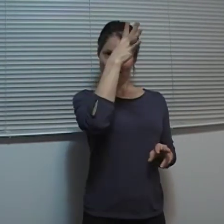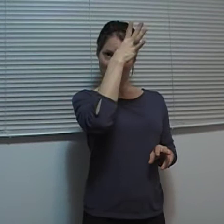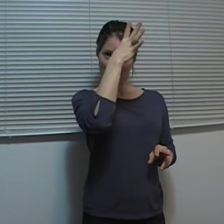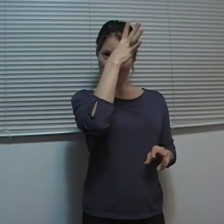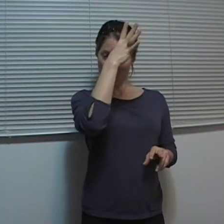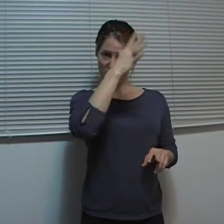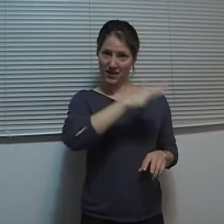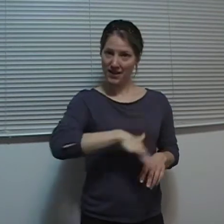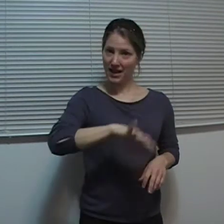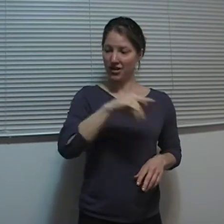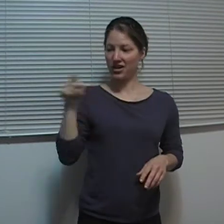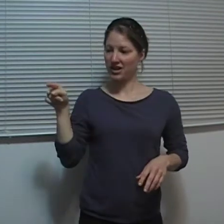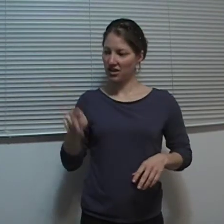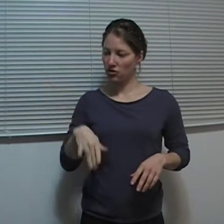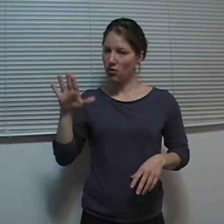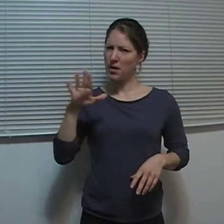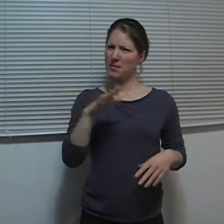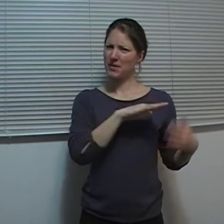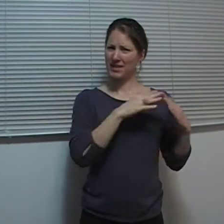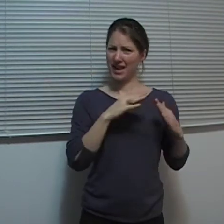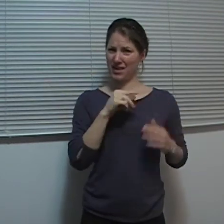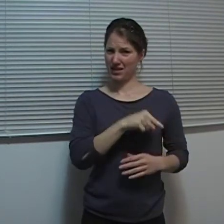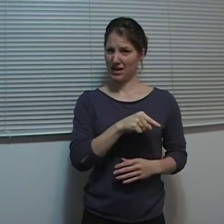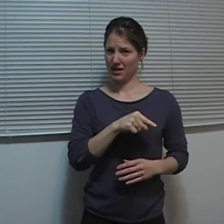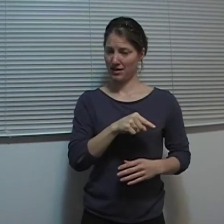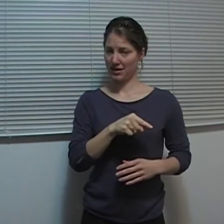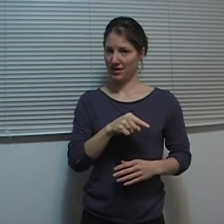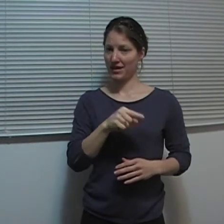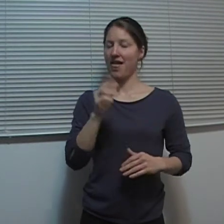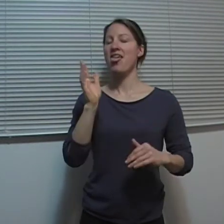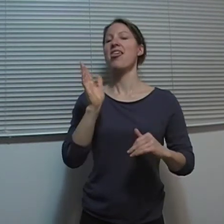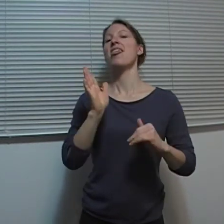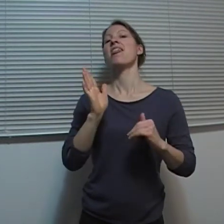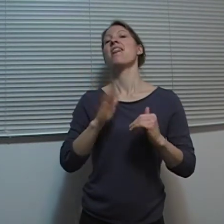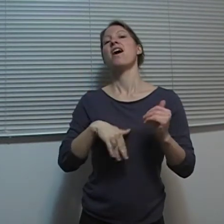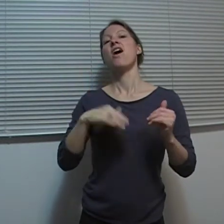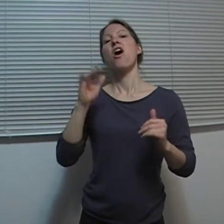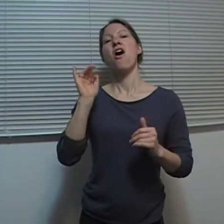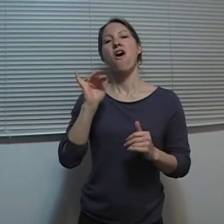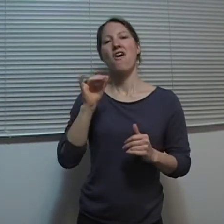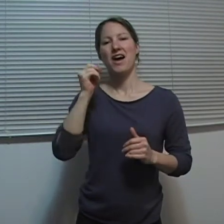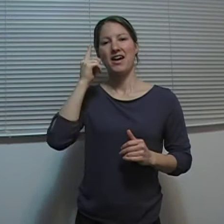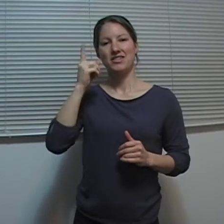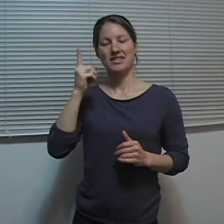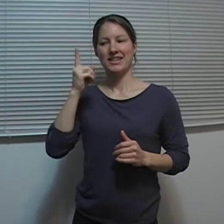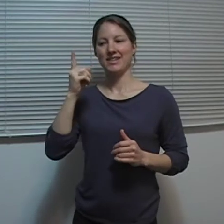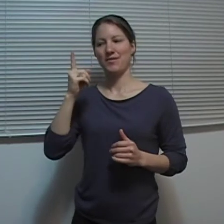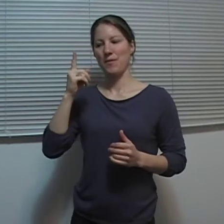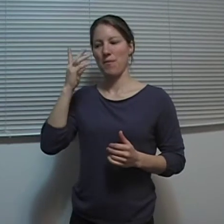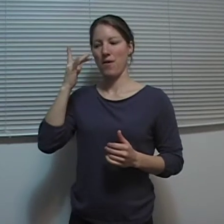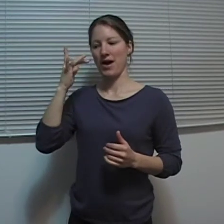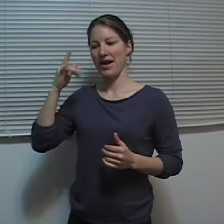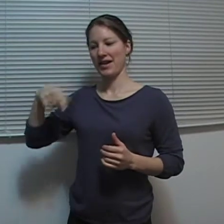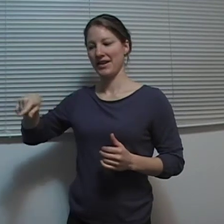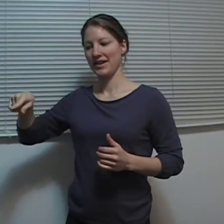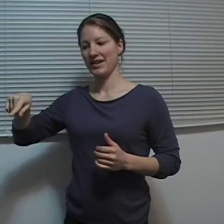why he has such a good grasp on the common man, the porter in a play like Macbeth, until you know